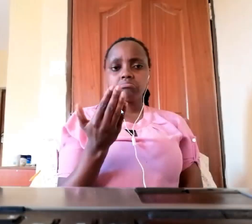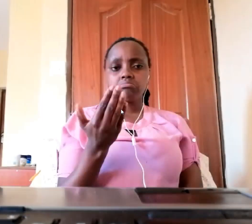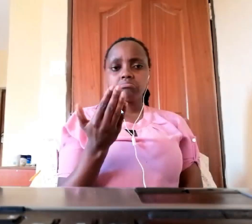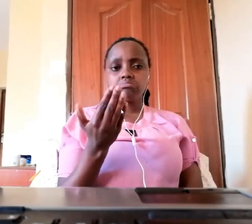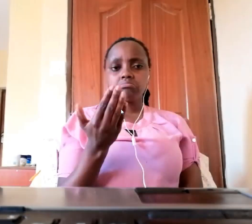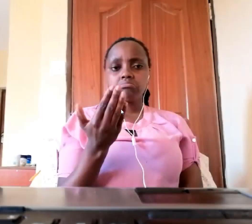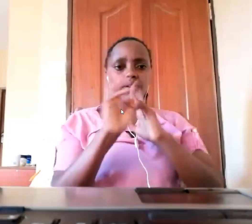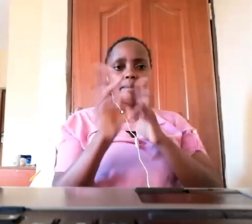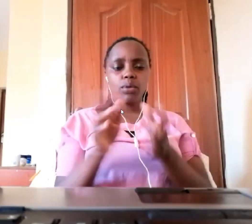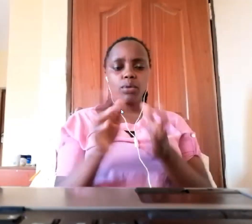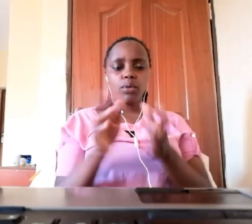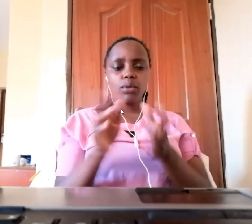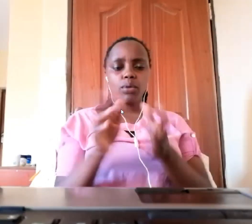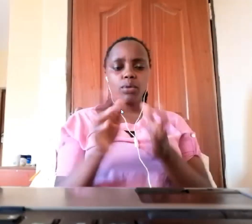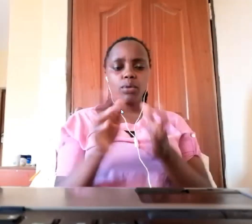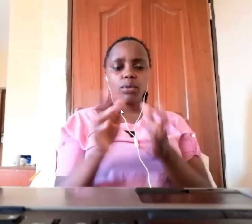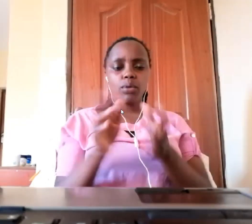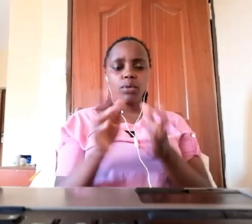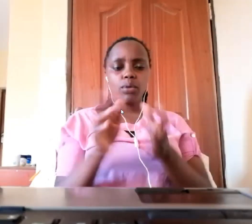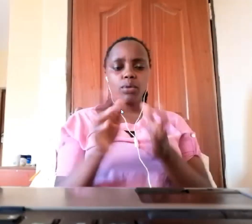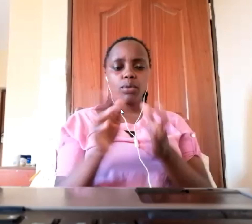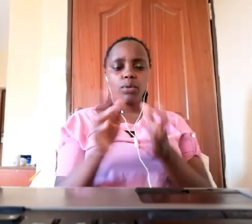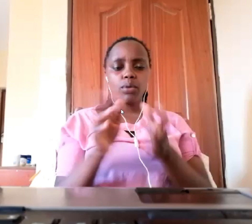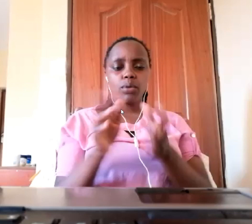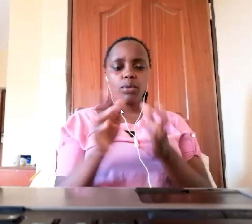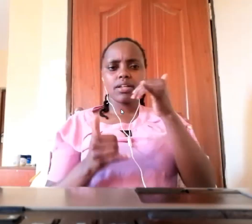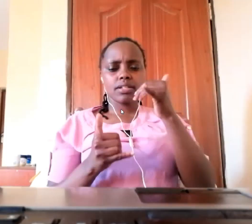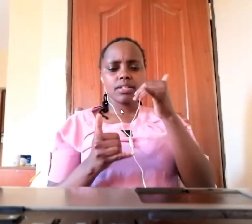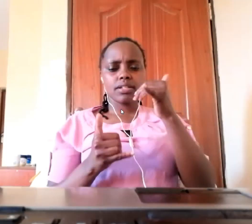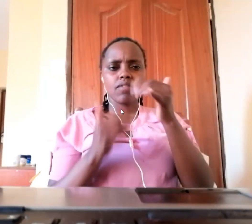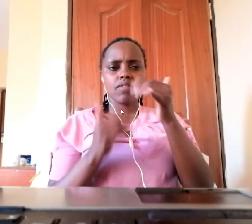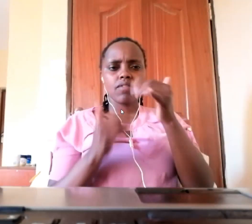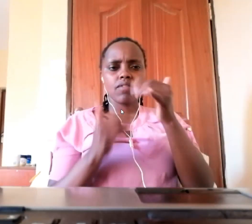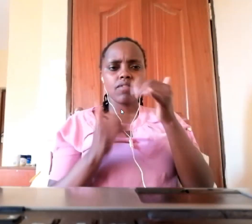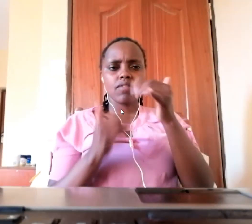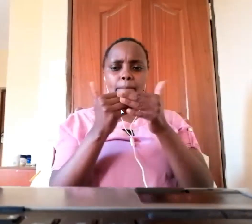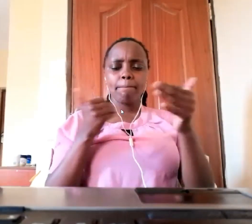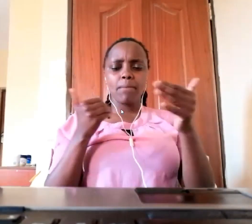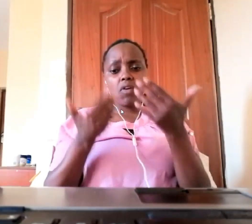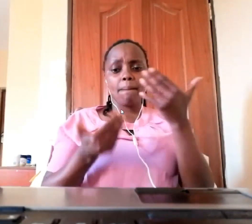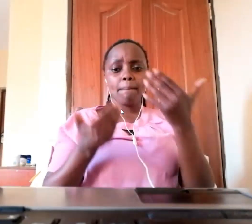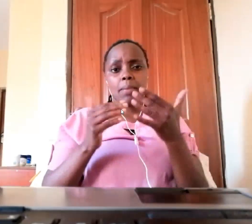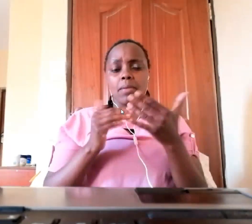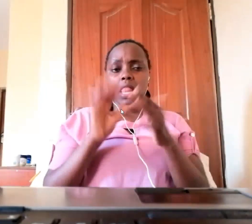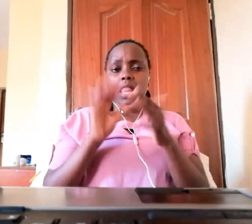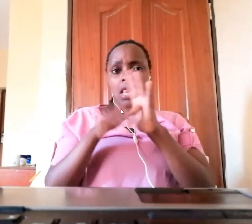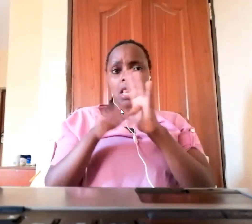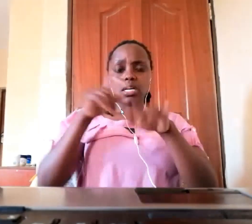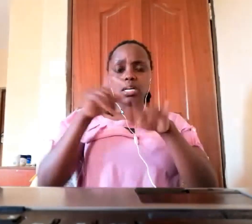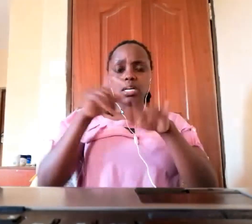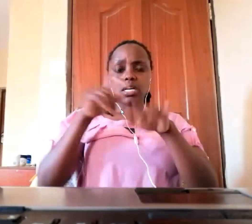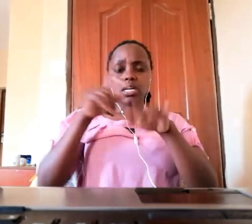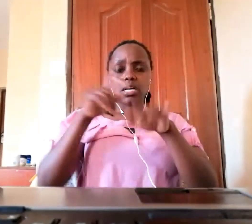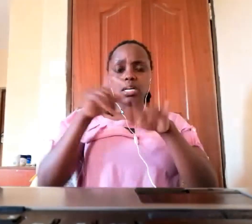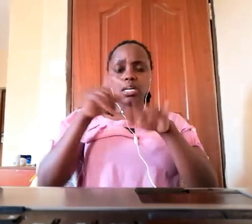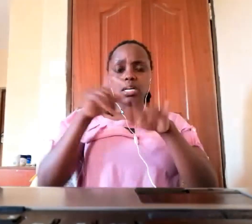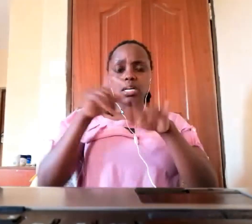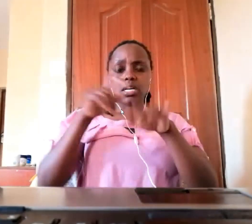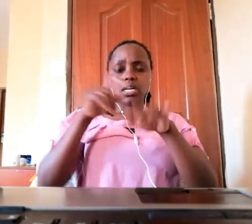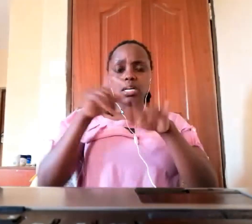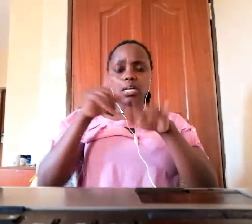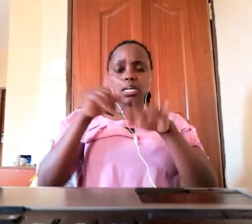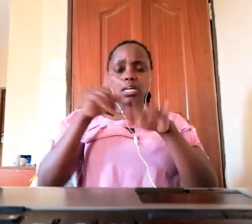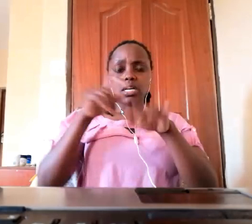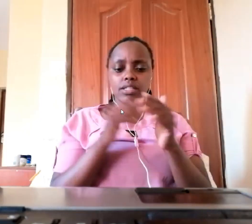their reports. Maybe before I conclude, something that you may consider when you discuss the